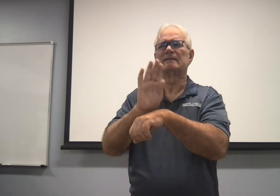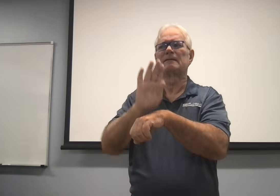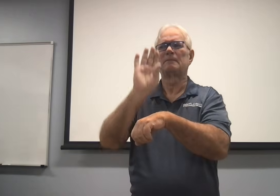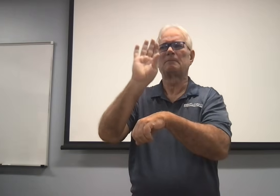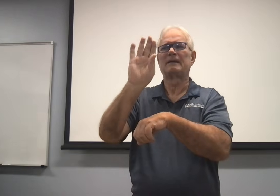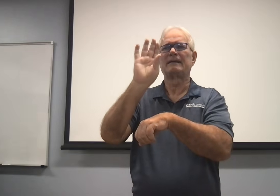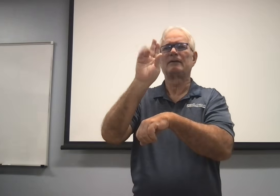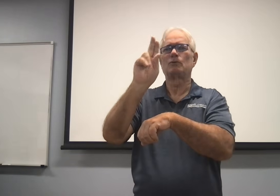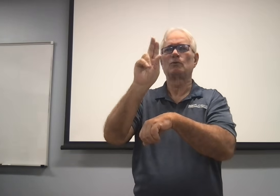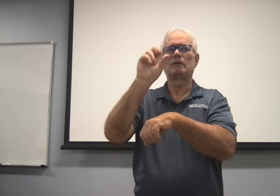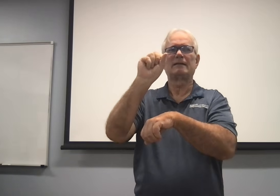is this?